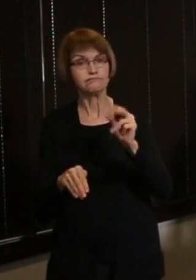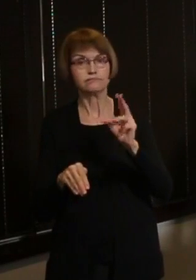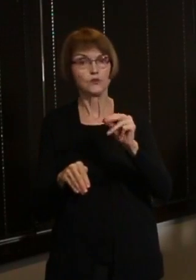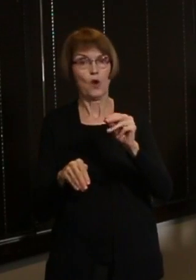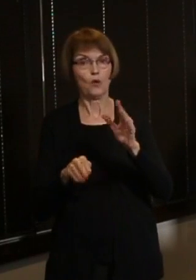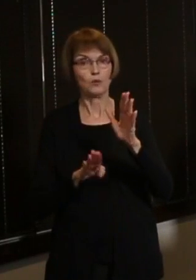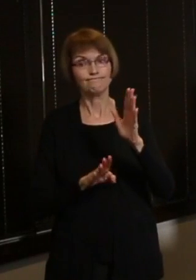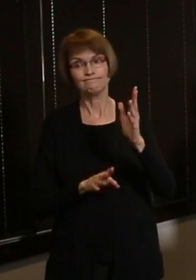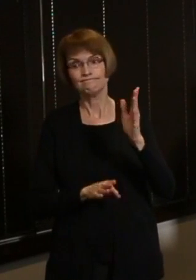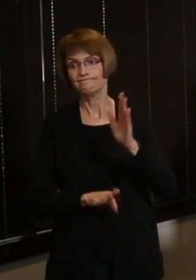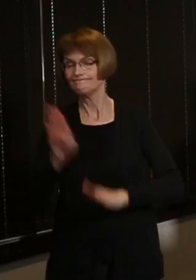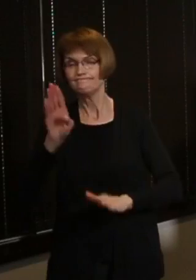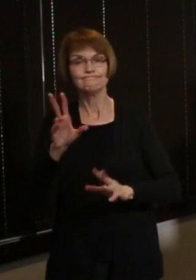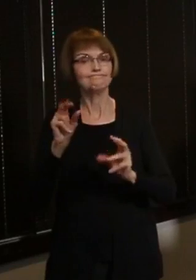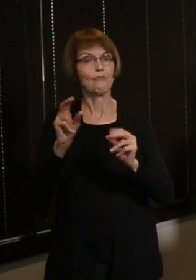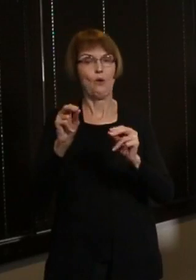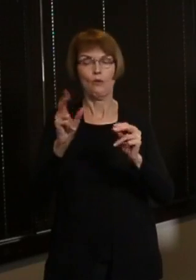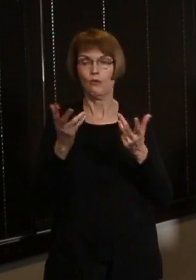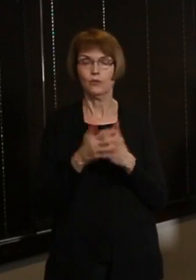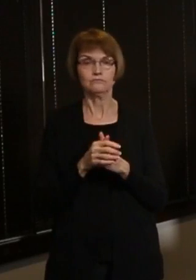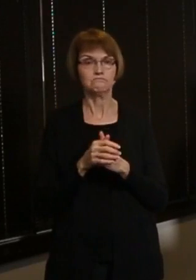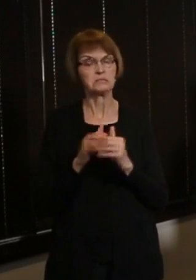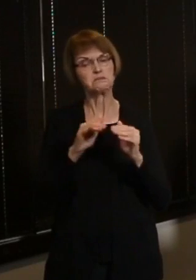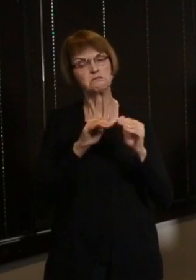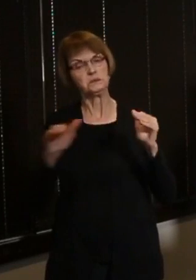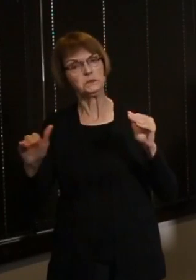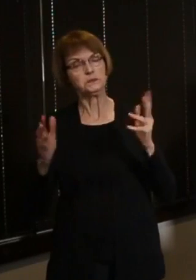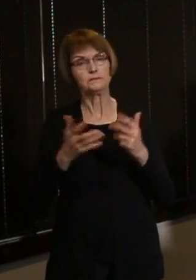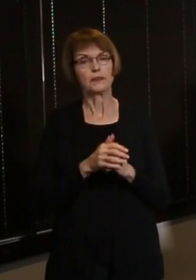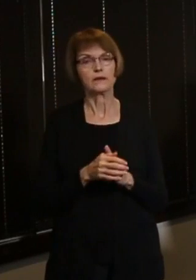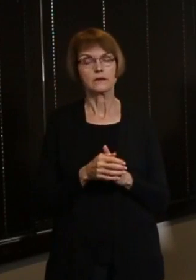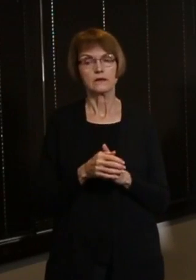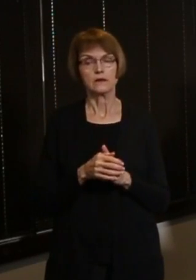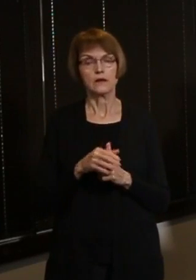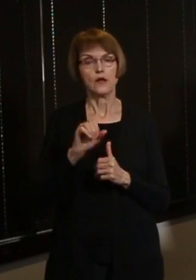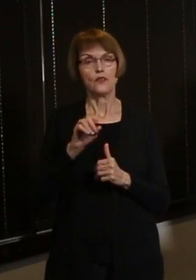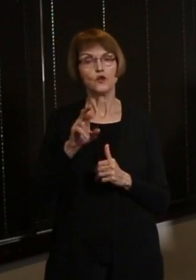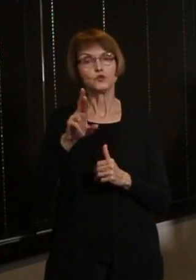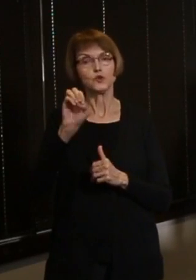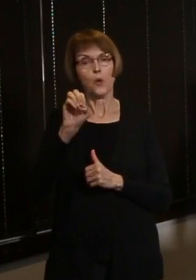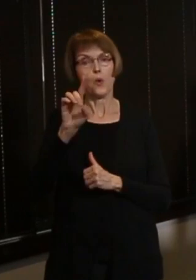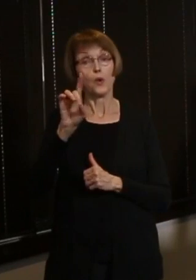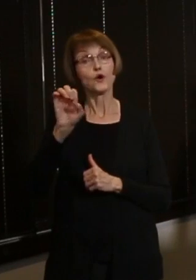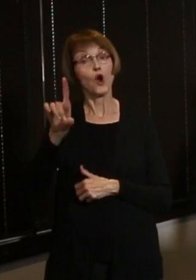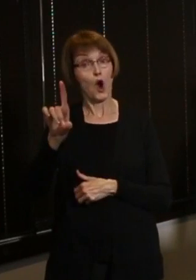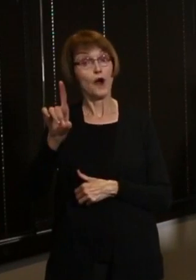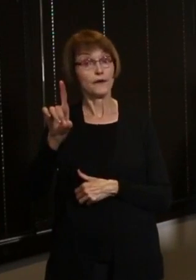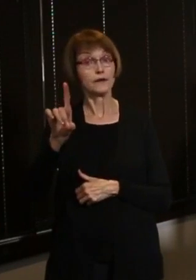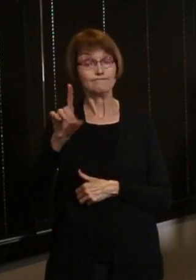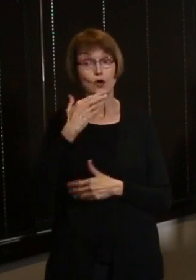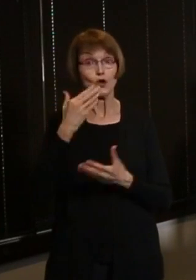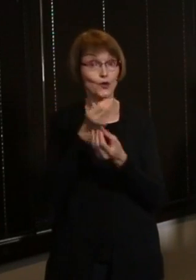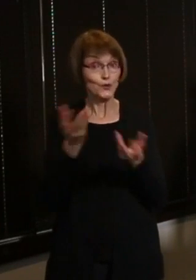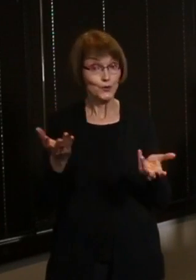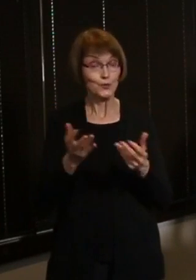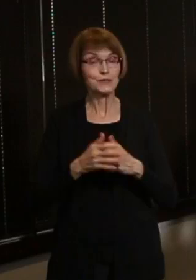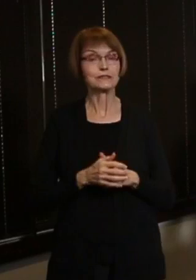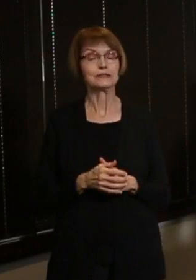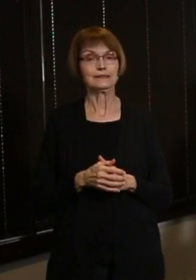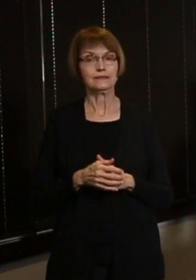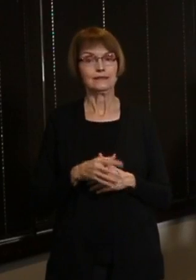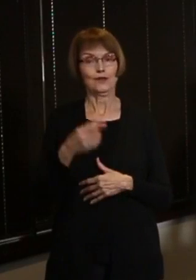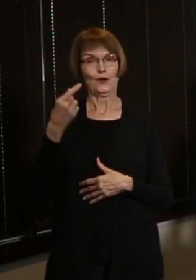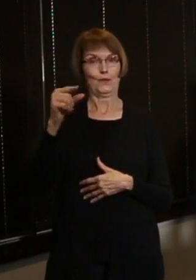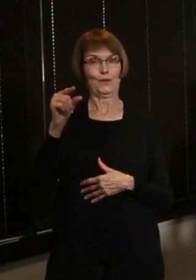our hospitalization data or some of our other data. Going through our scorecard, so this is good news. We're in